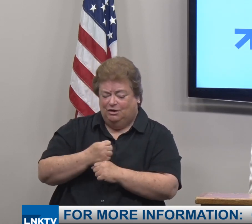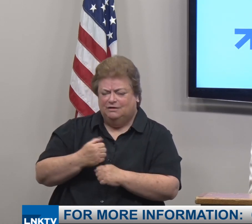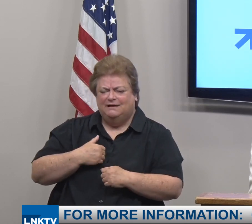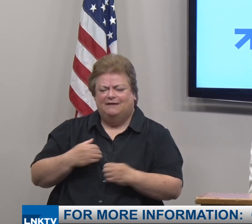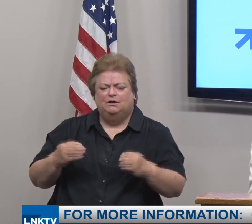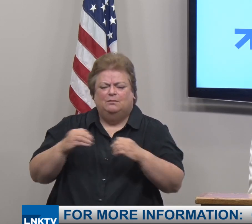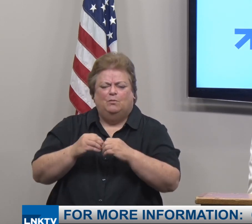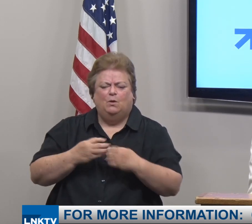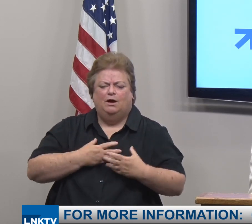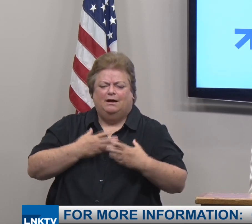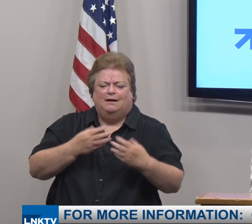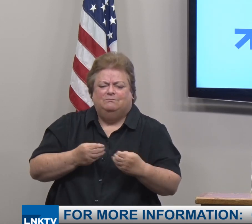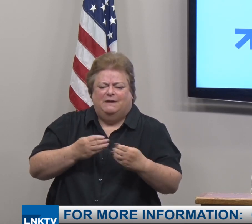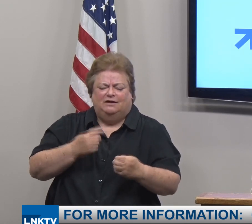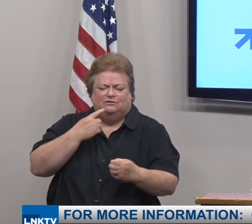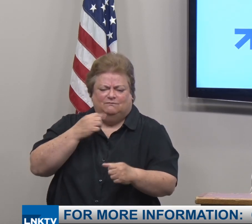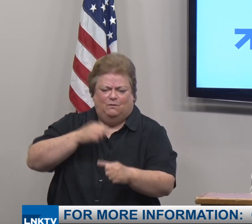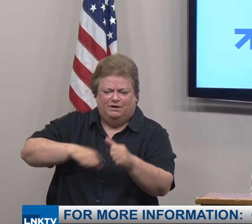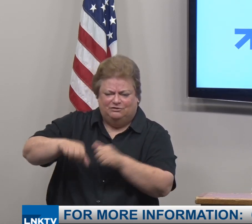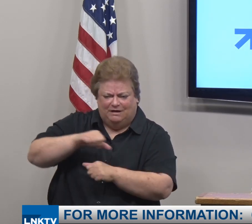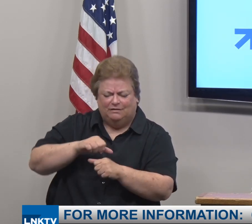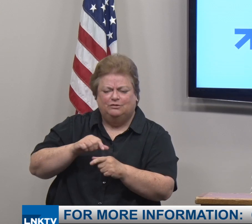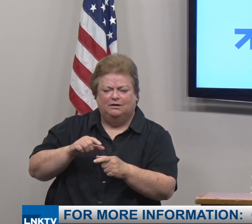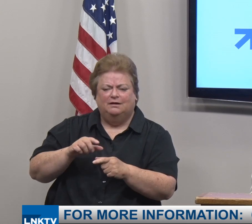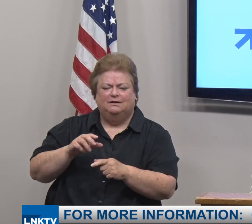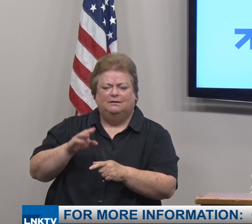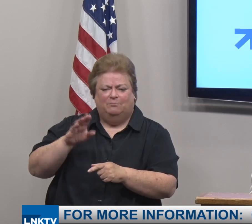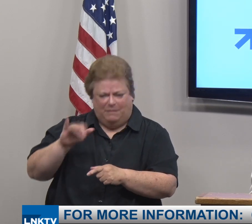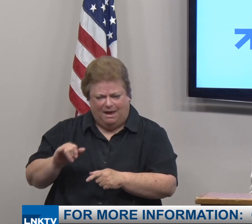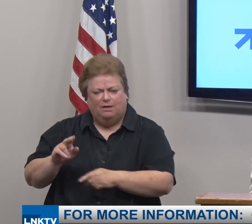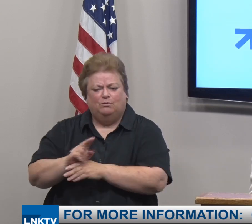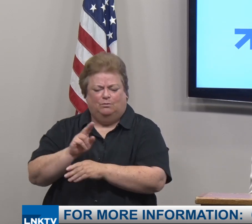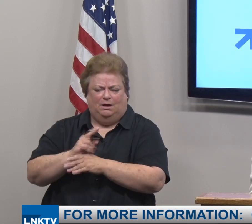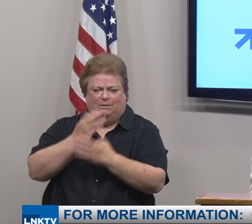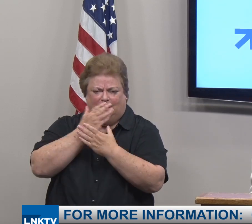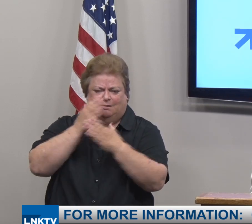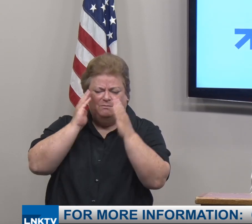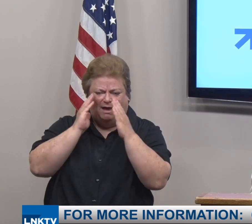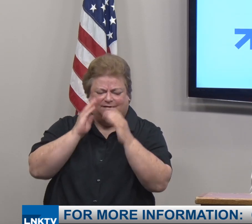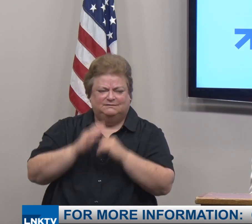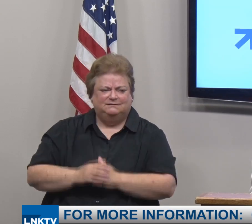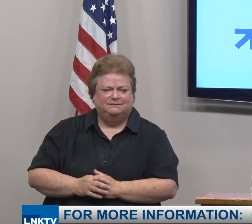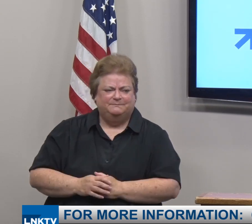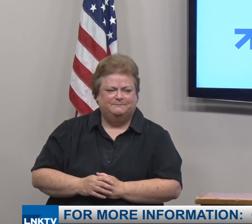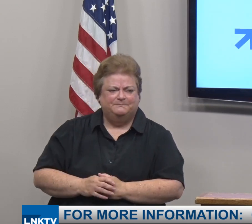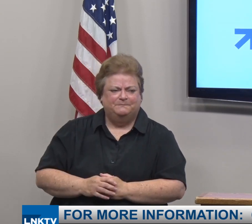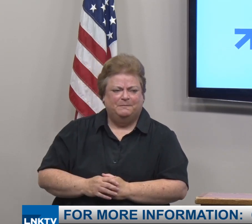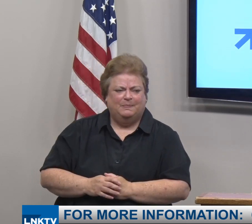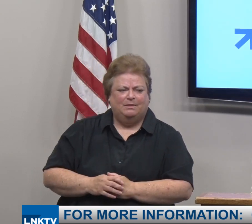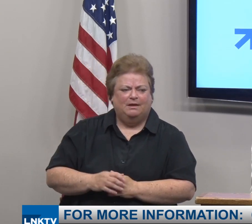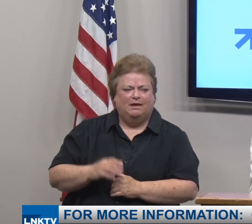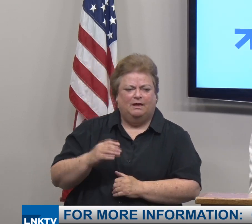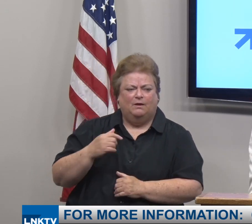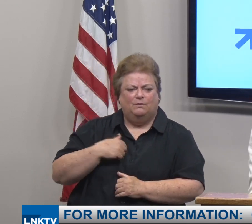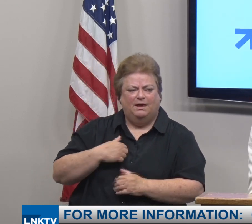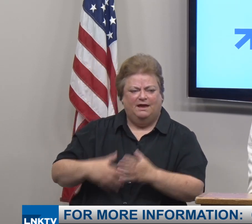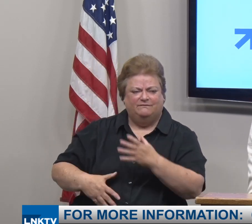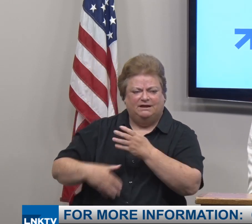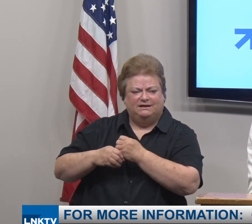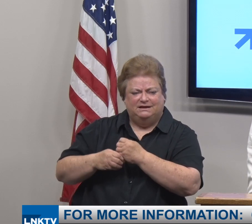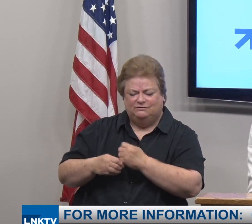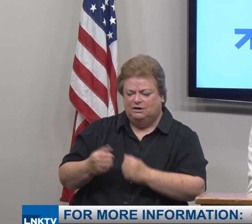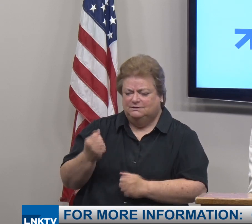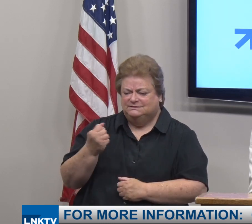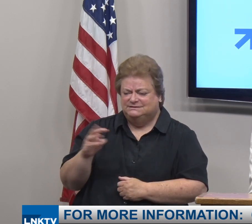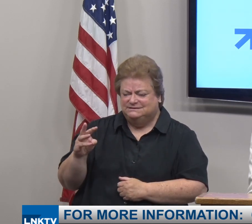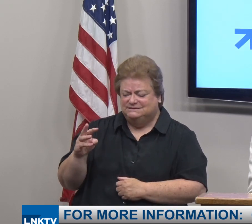for one another by wearing masks to keep one another safe. In today's situational update, an additional